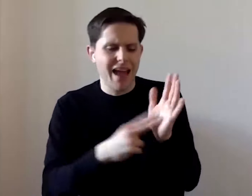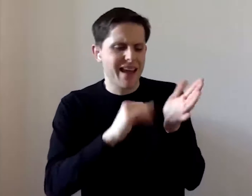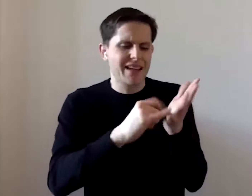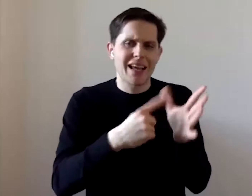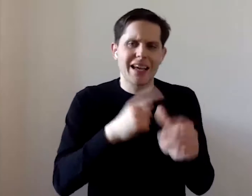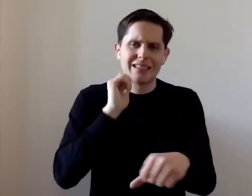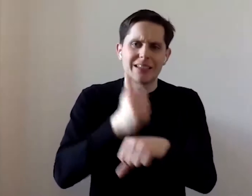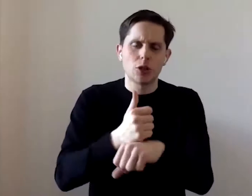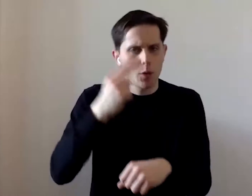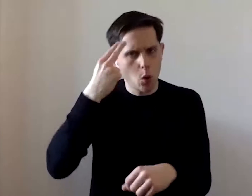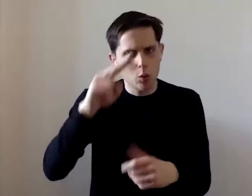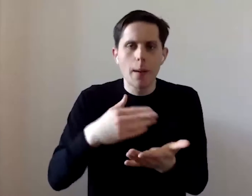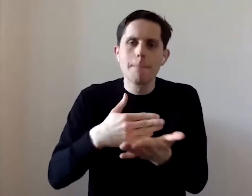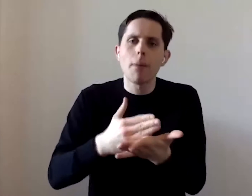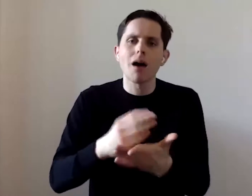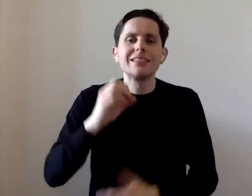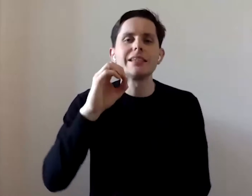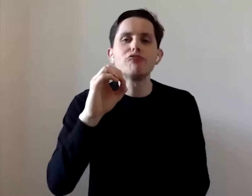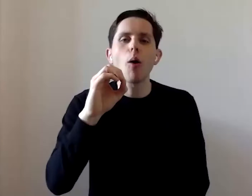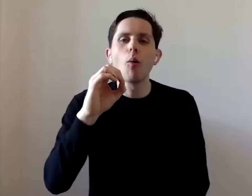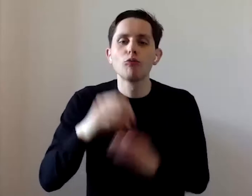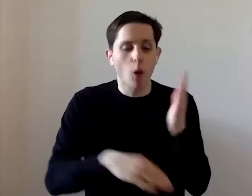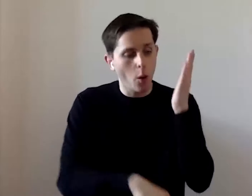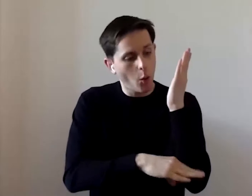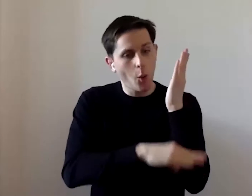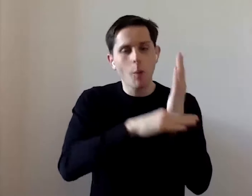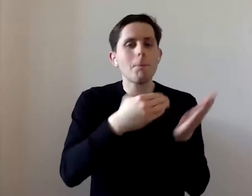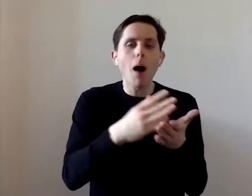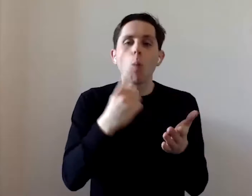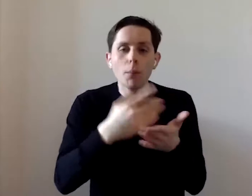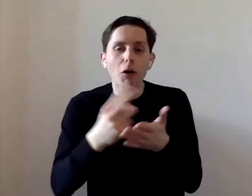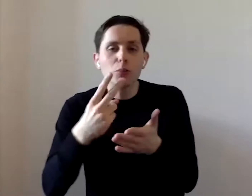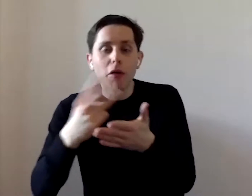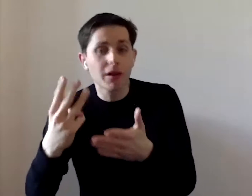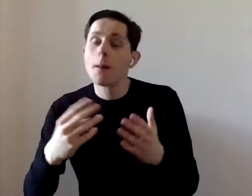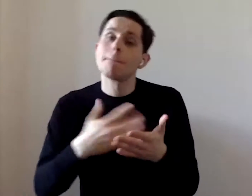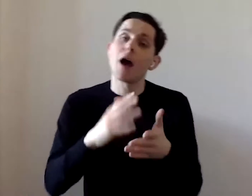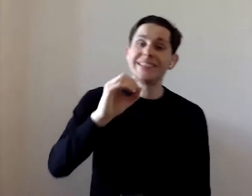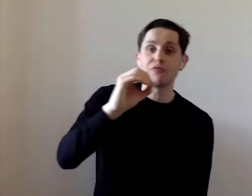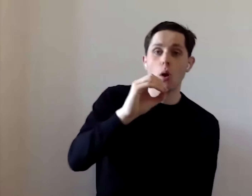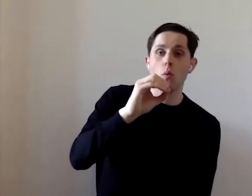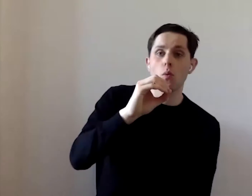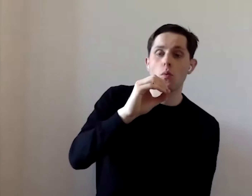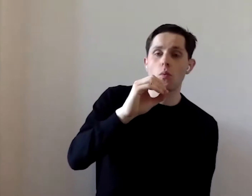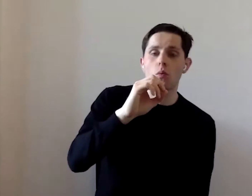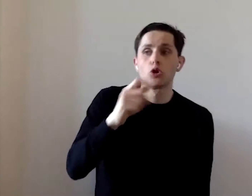these programs are, and NSA, for example, is trying to set up a Part Zero, I think, to